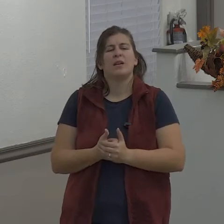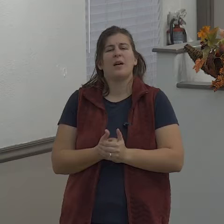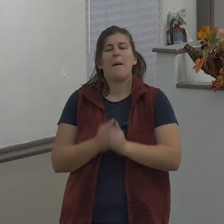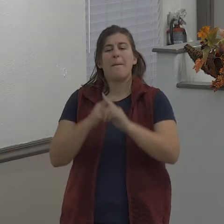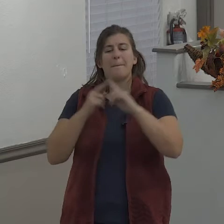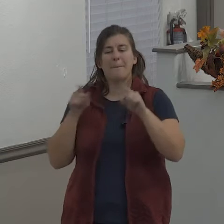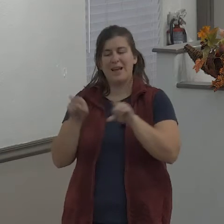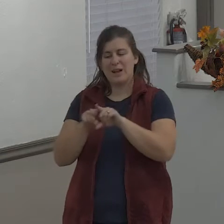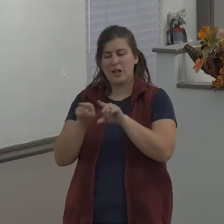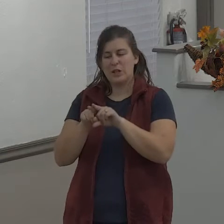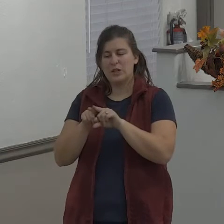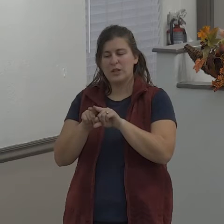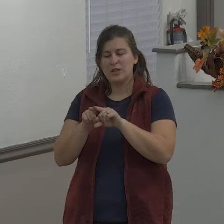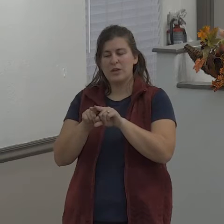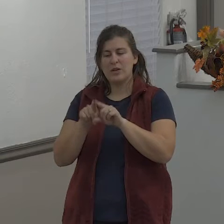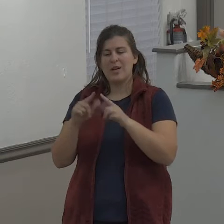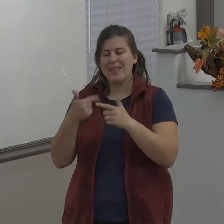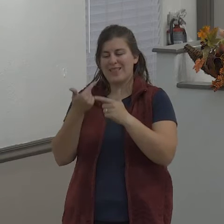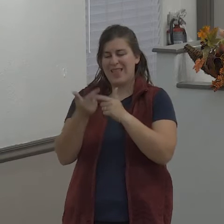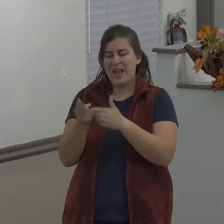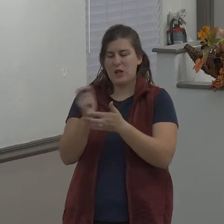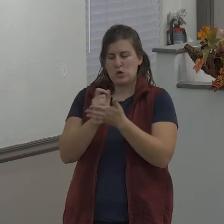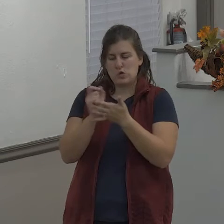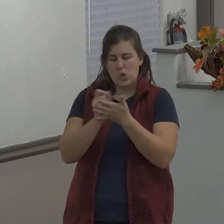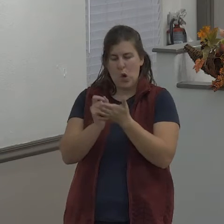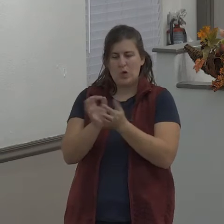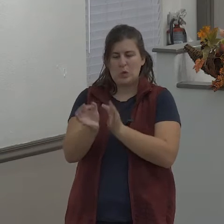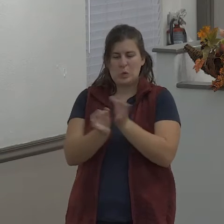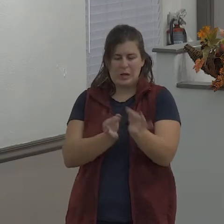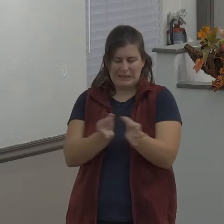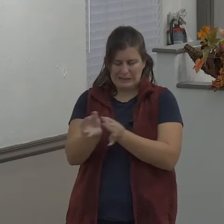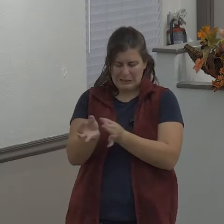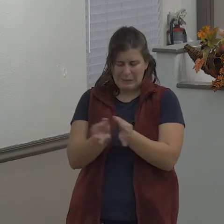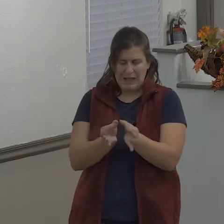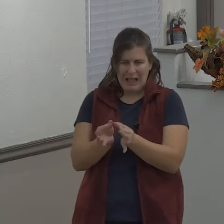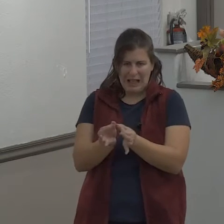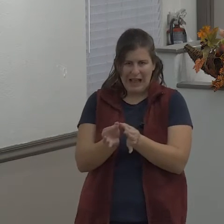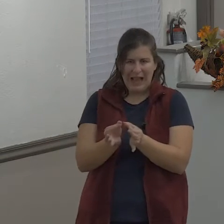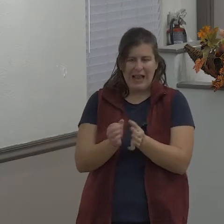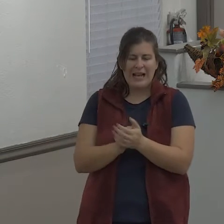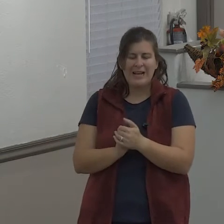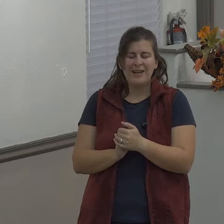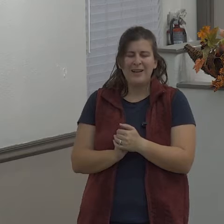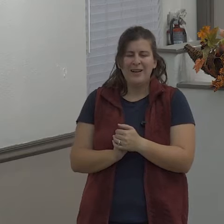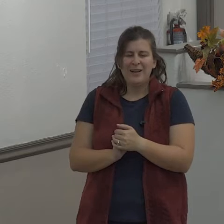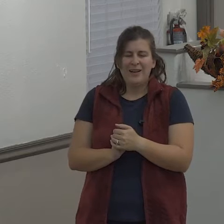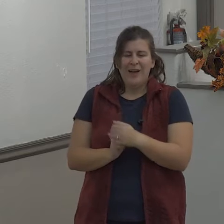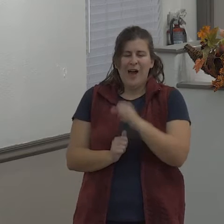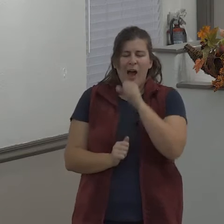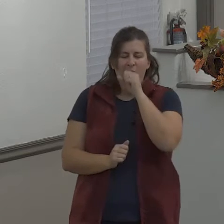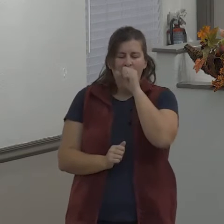But also the Holy Spirit was able to use him to tell us that